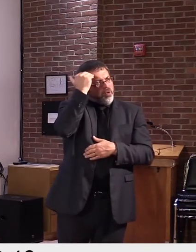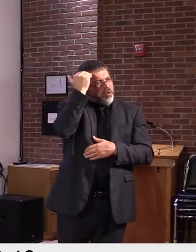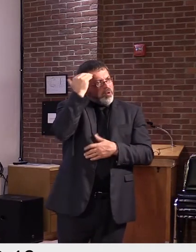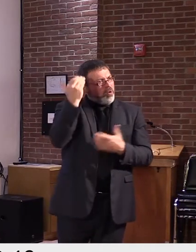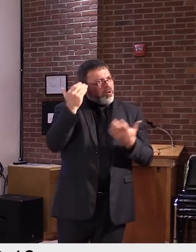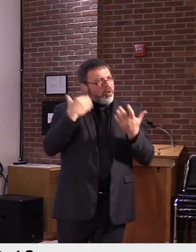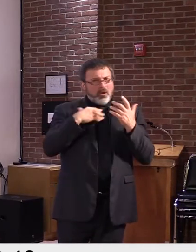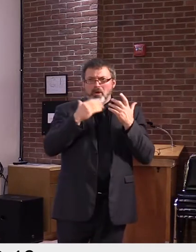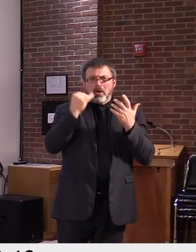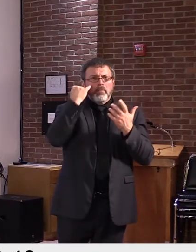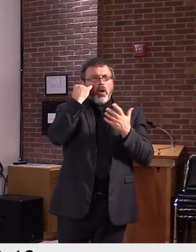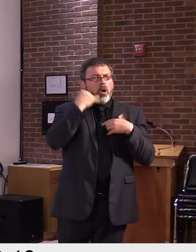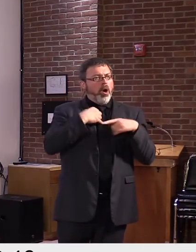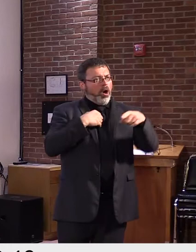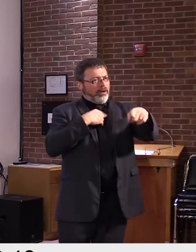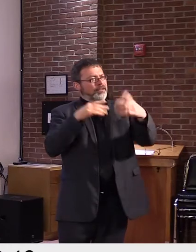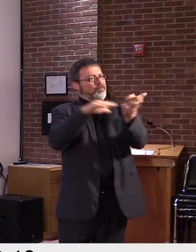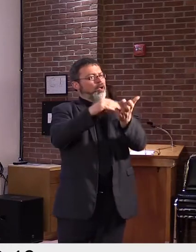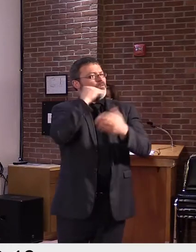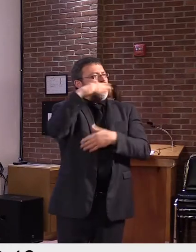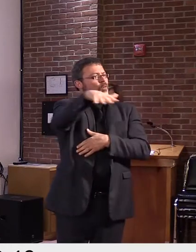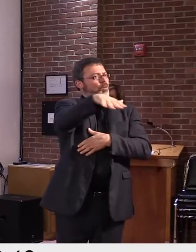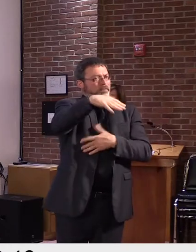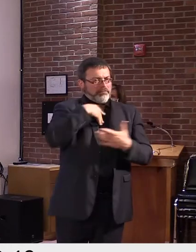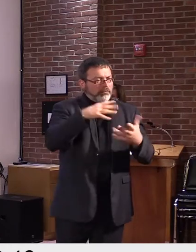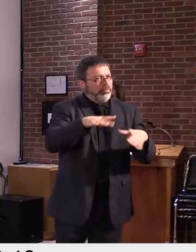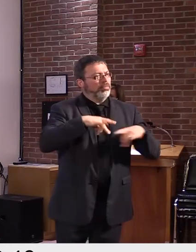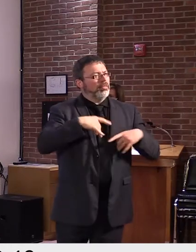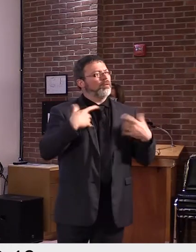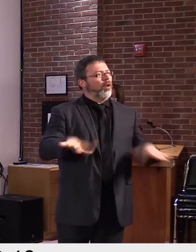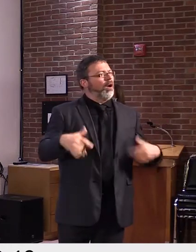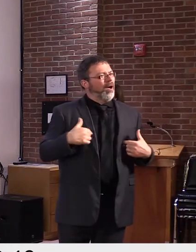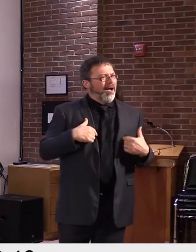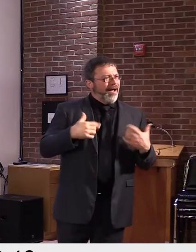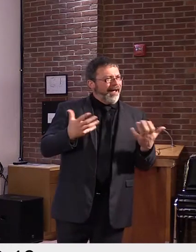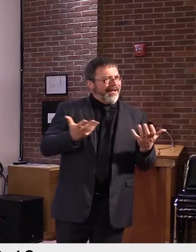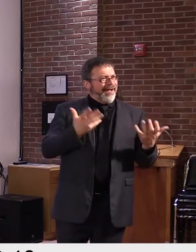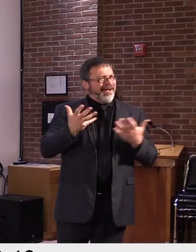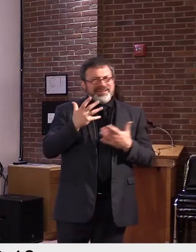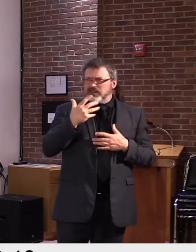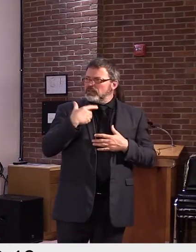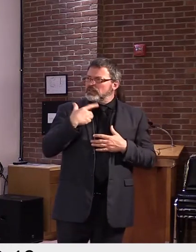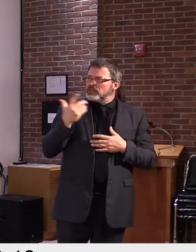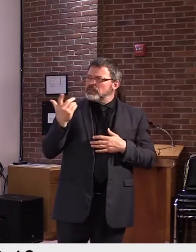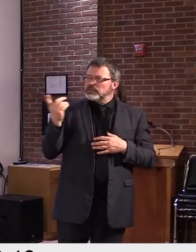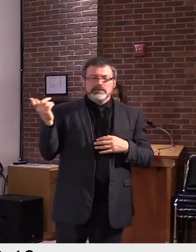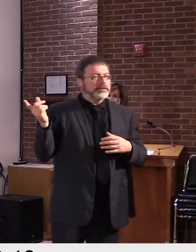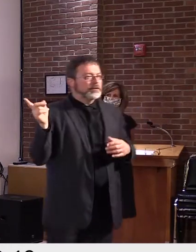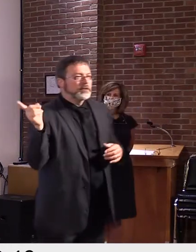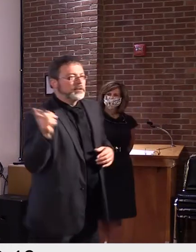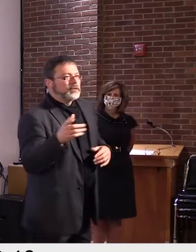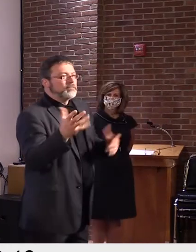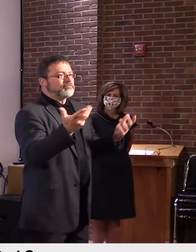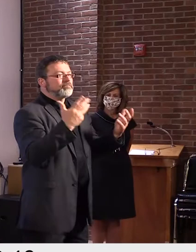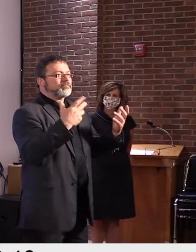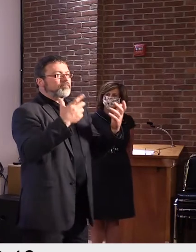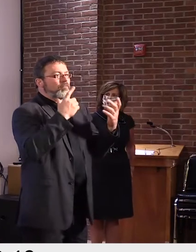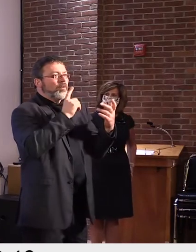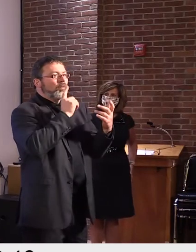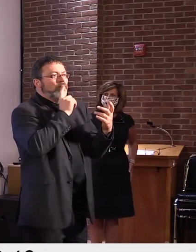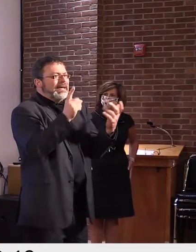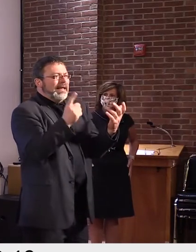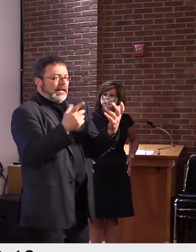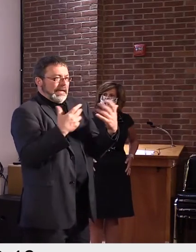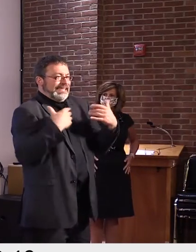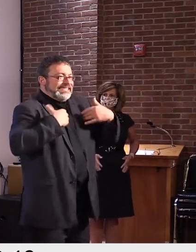things like that. Yes. Why would businesses be different? Right. No, you are correct. When there's a facility of